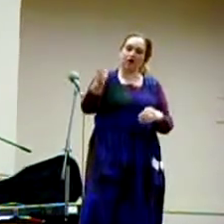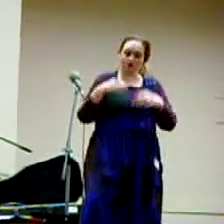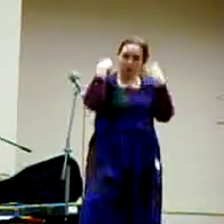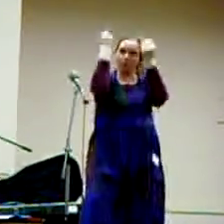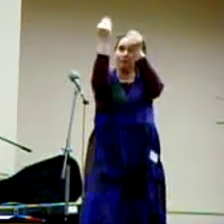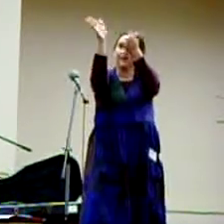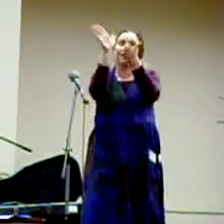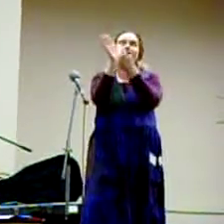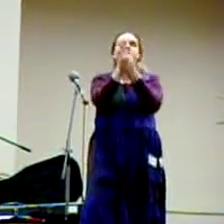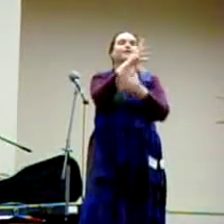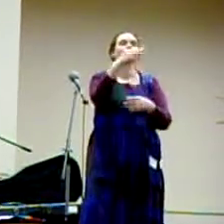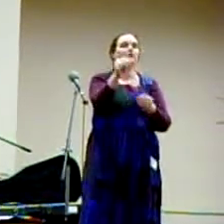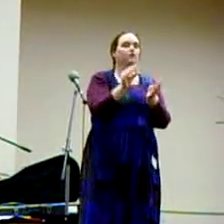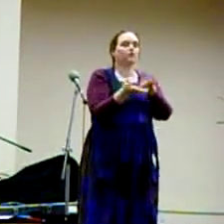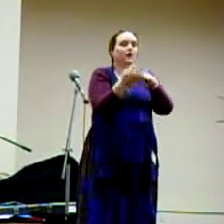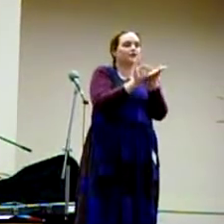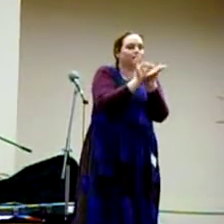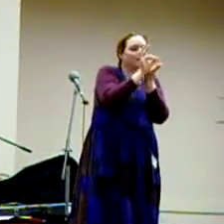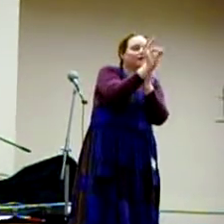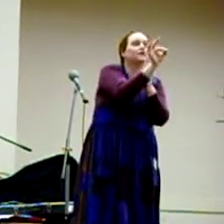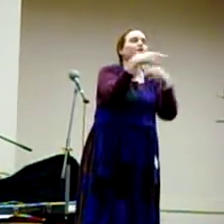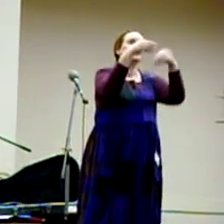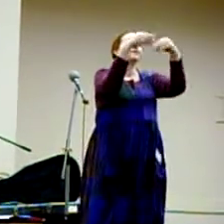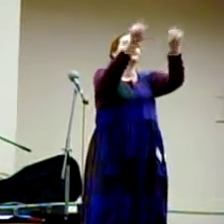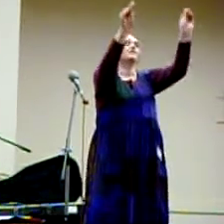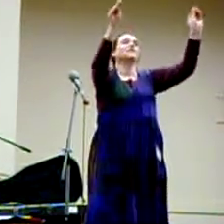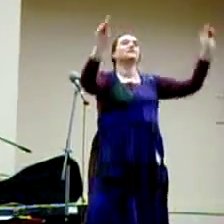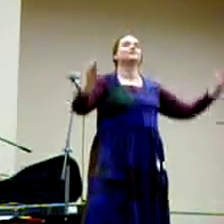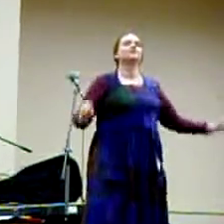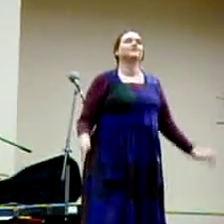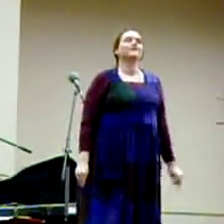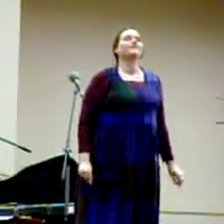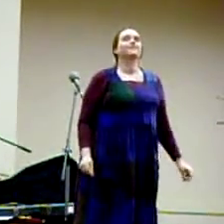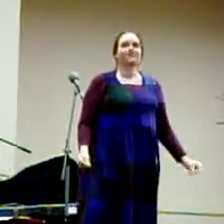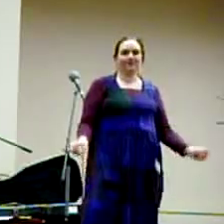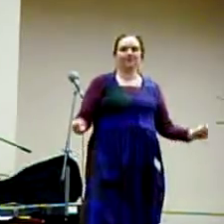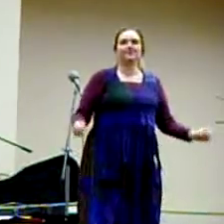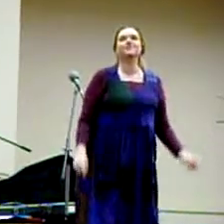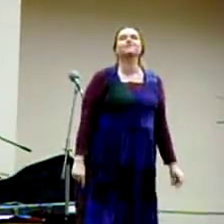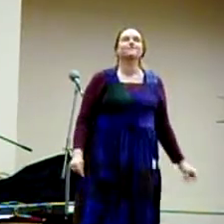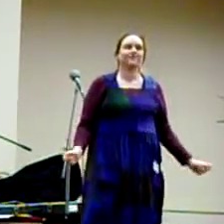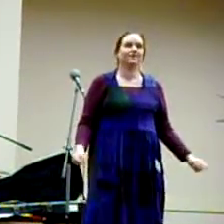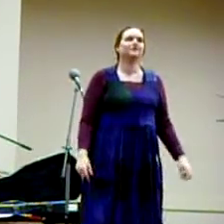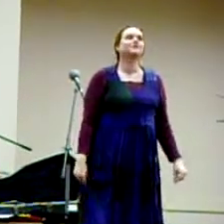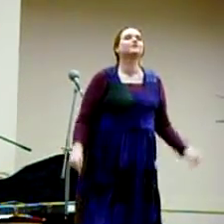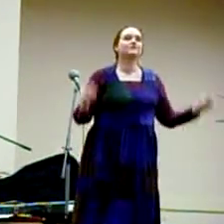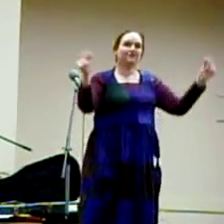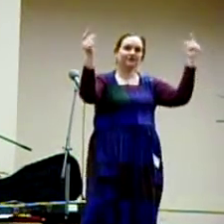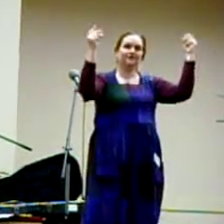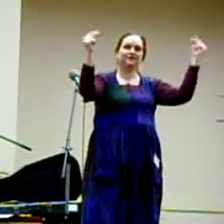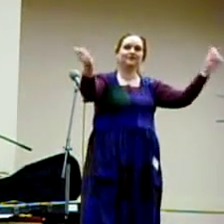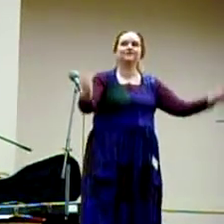Bob's Dog Obedience School and the Taxidermy Shop.